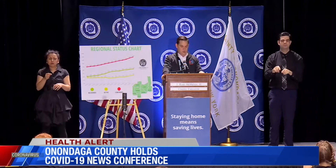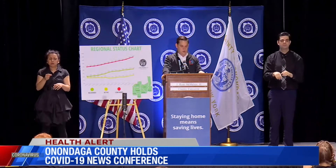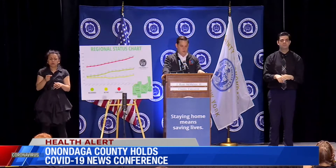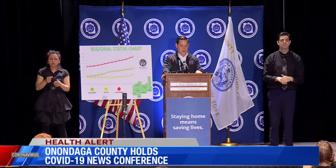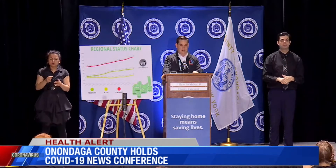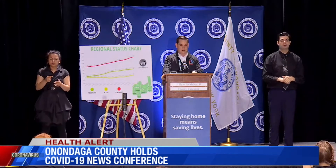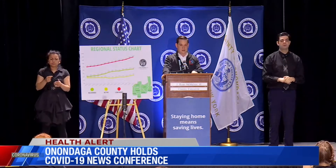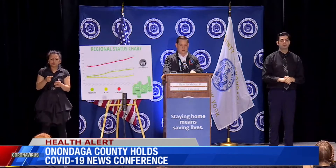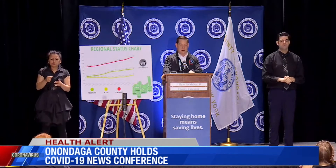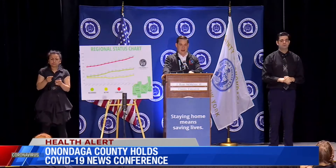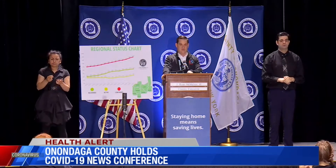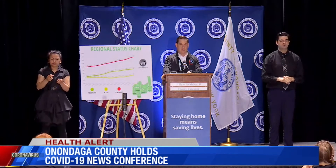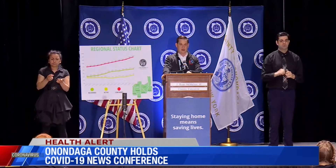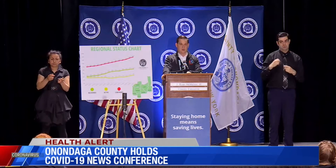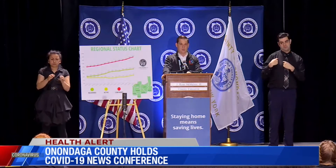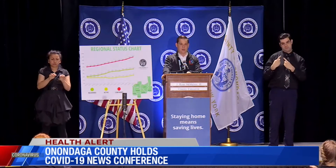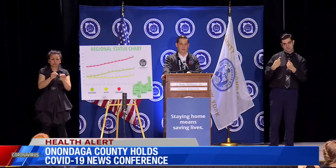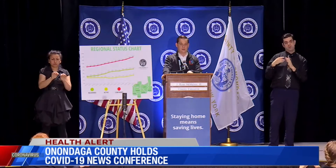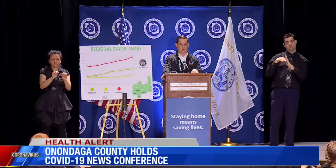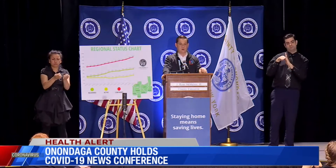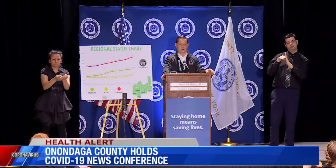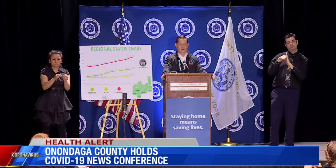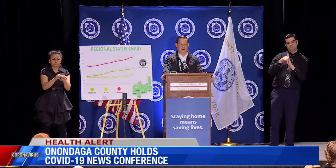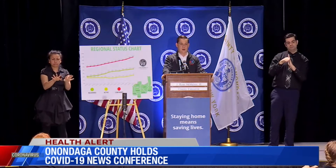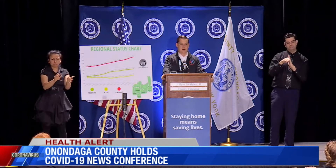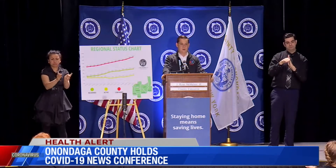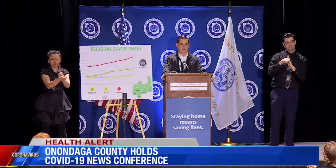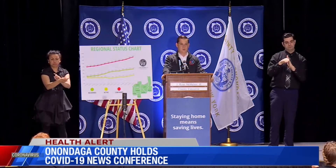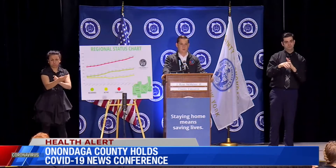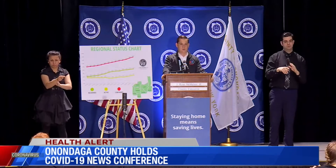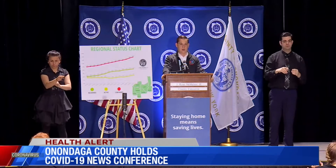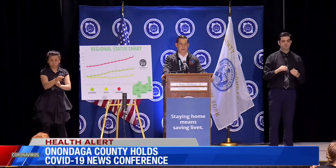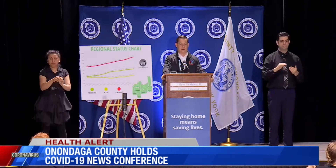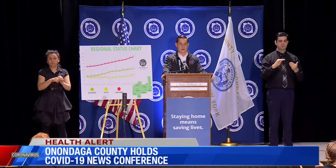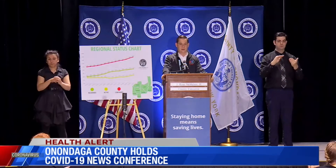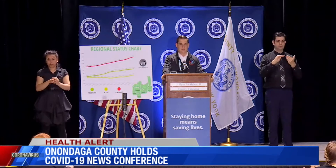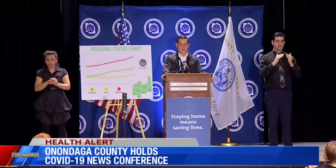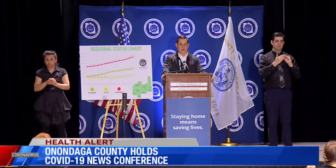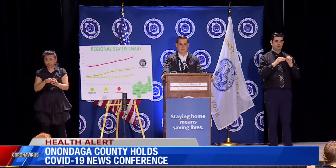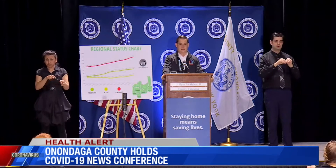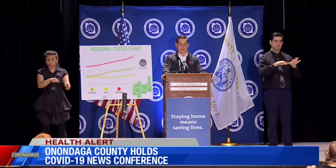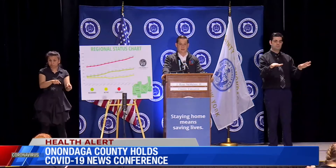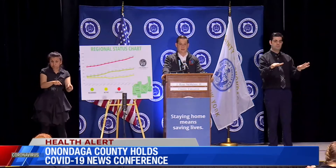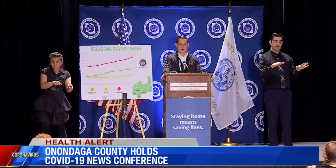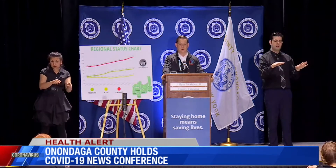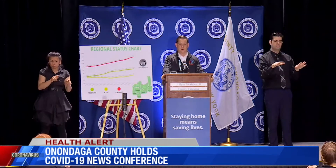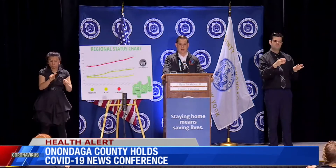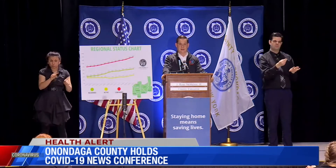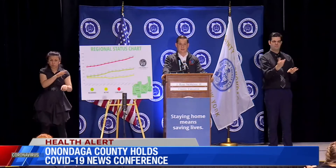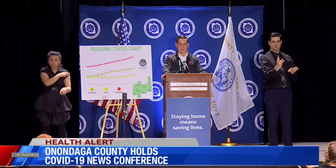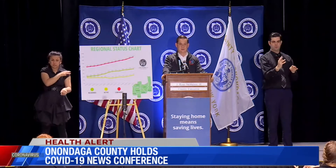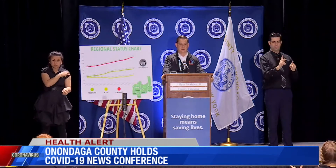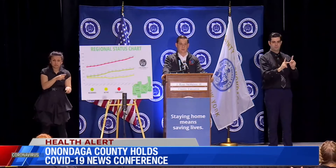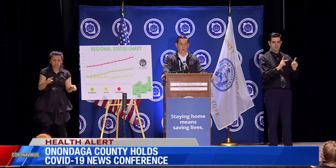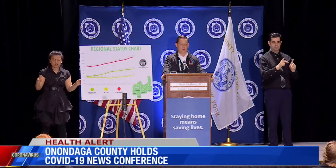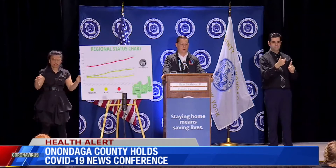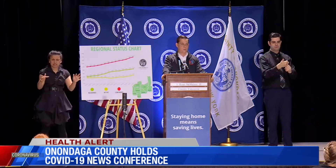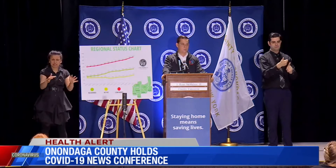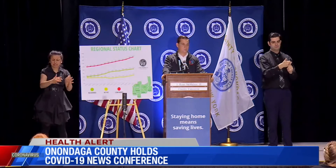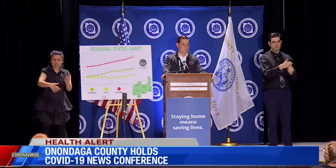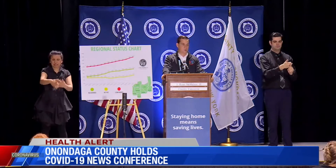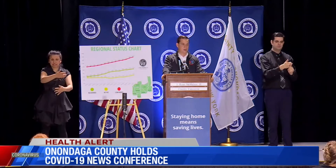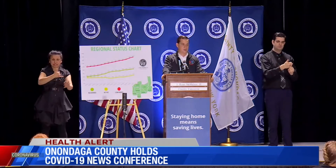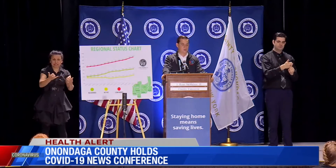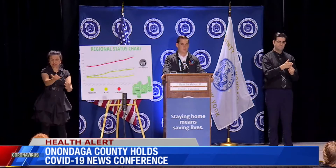Out of the community spread cases, there have been a couple cases where folks have been in settings that we would not deem to be